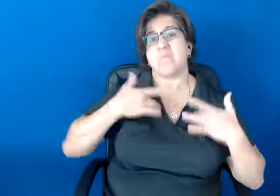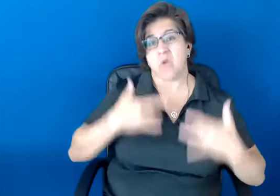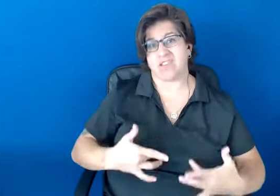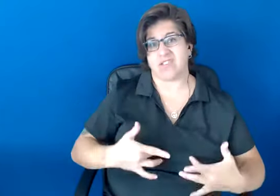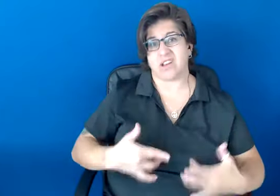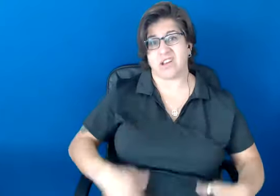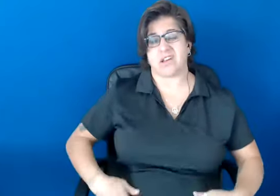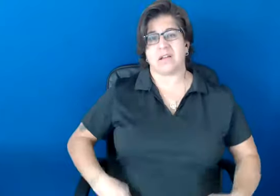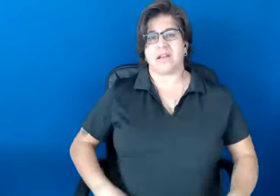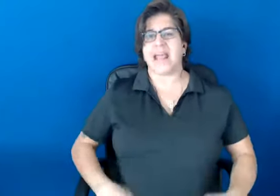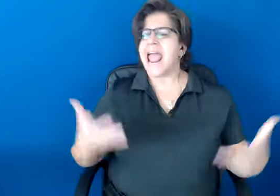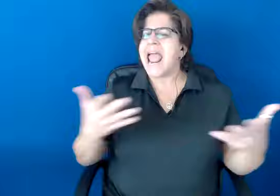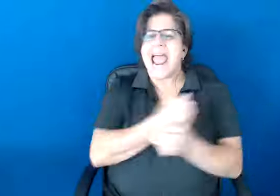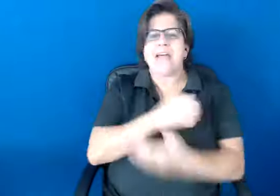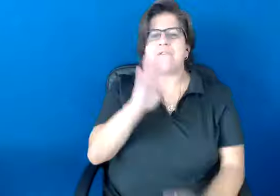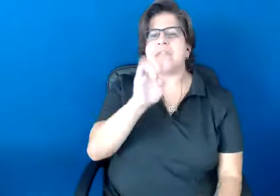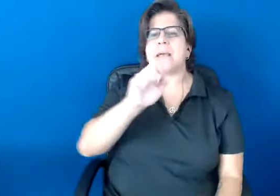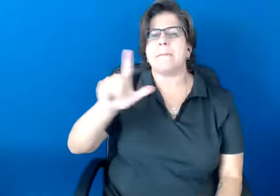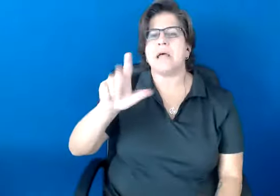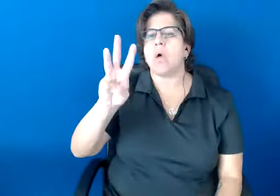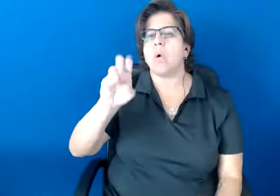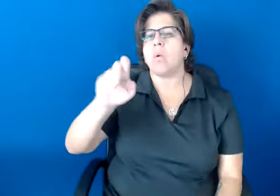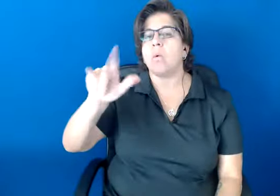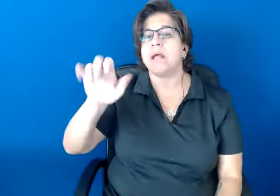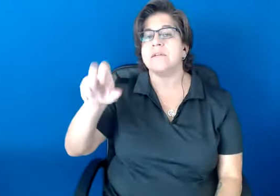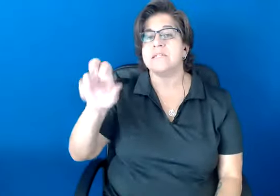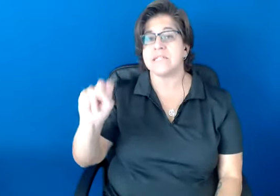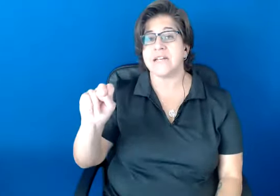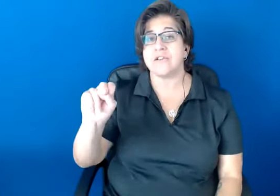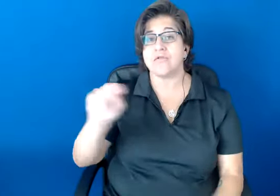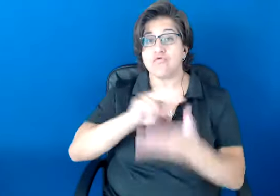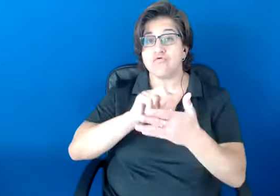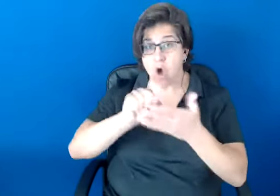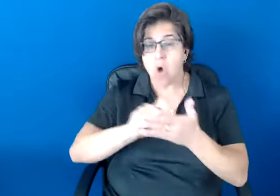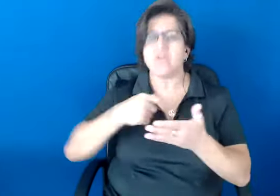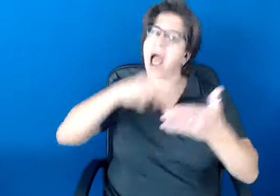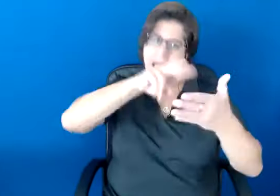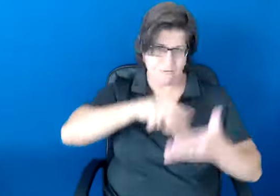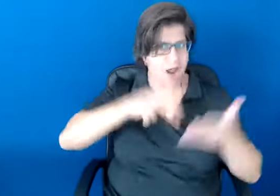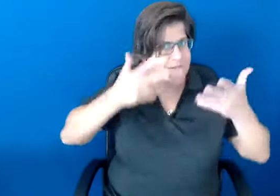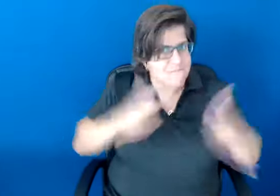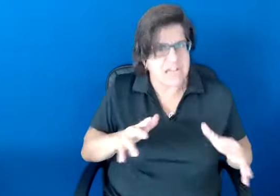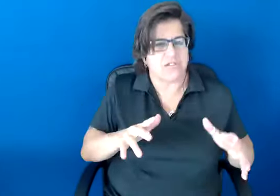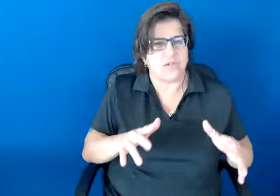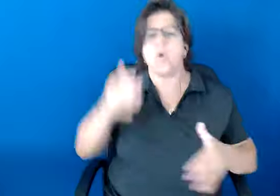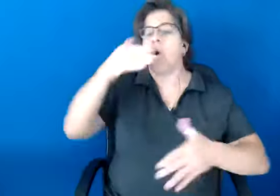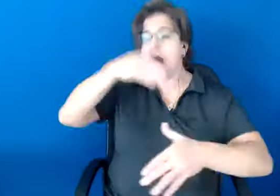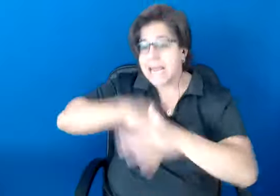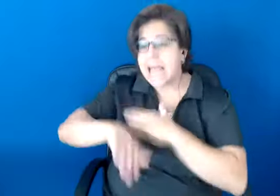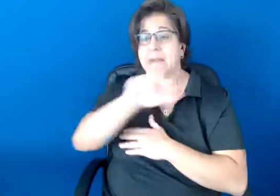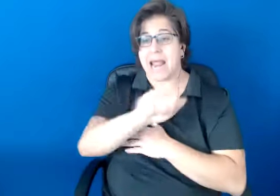everything Bill Wilson wrote. When I came into the rooms of Alcoholics Anonymous, I had been court